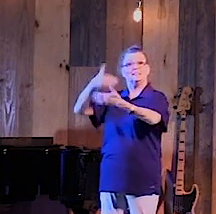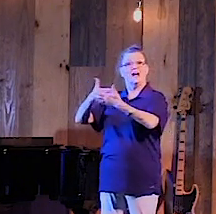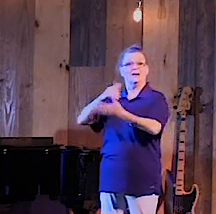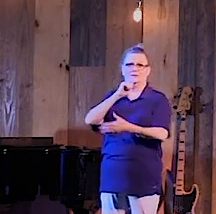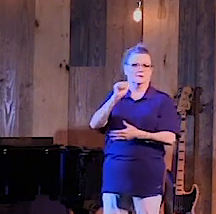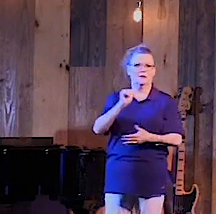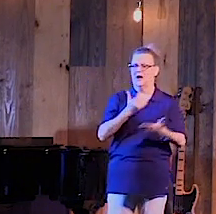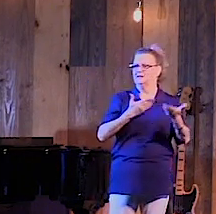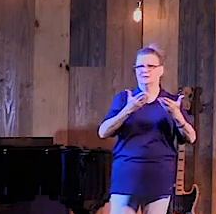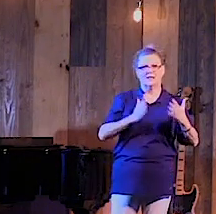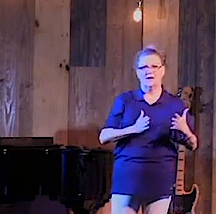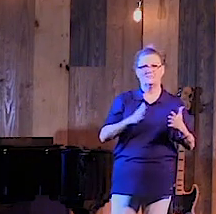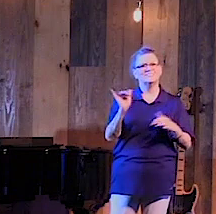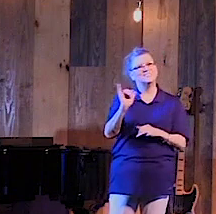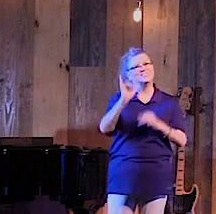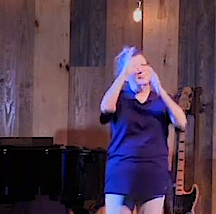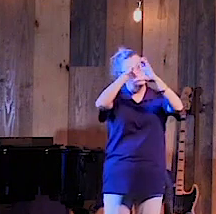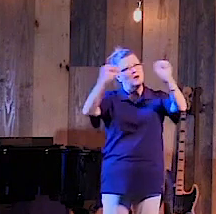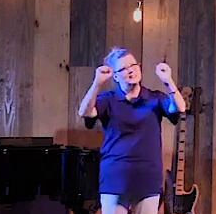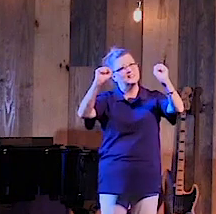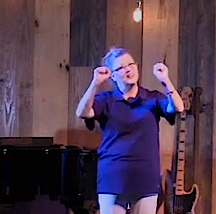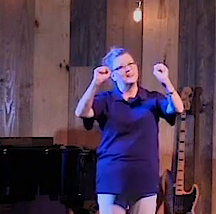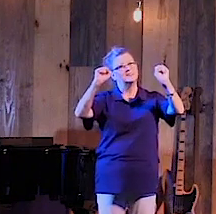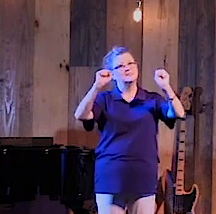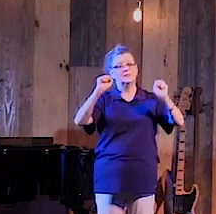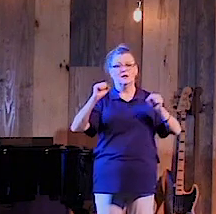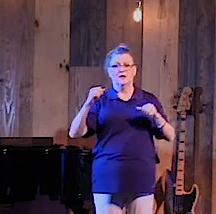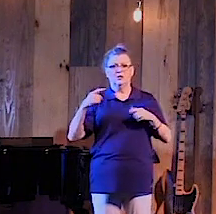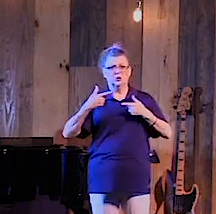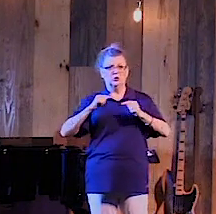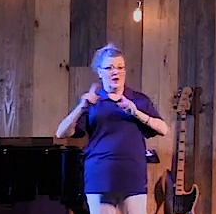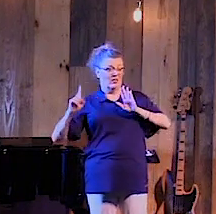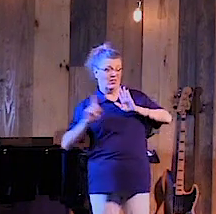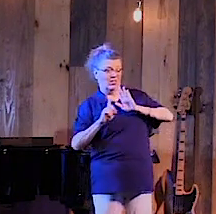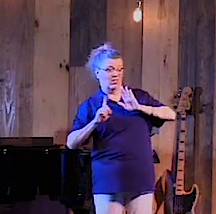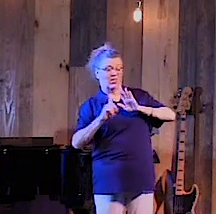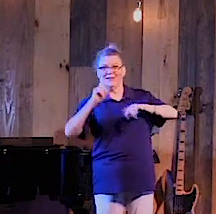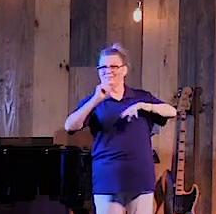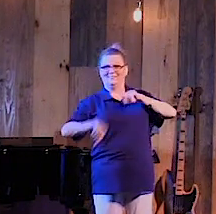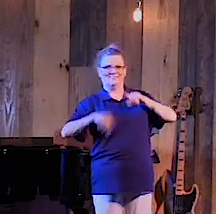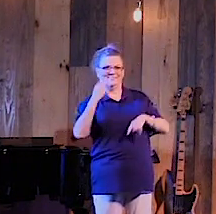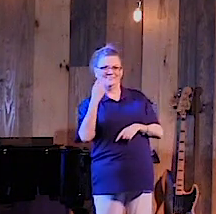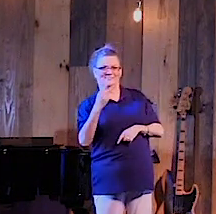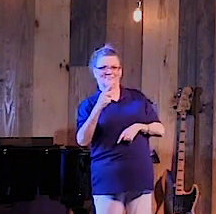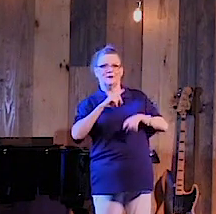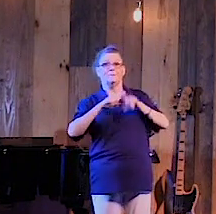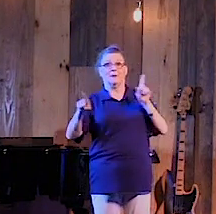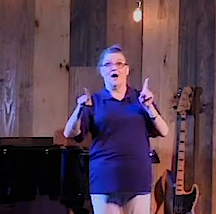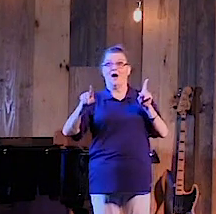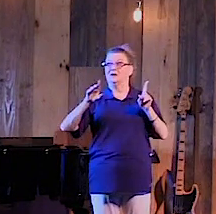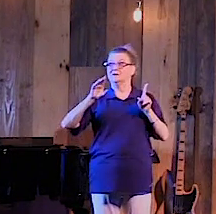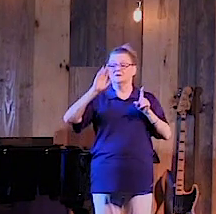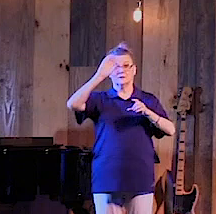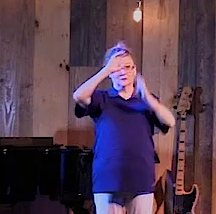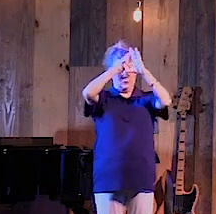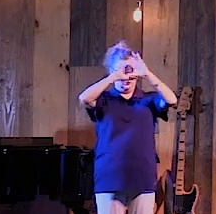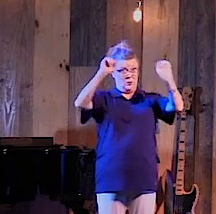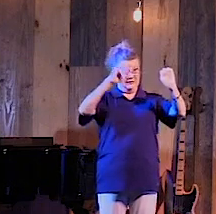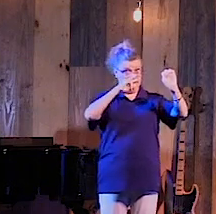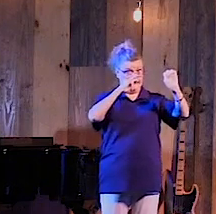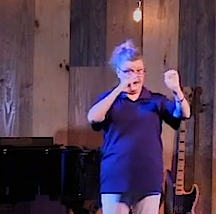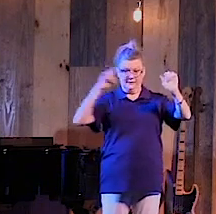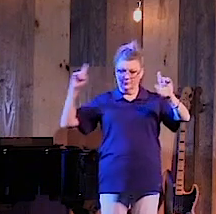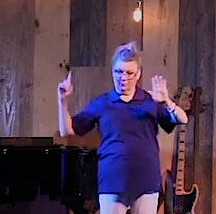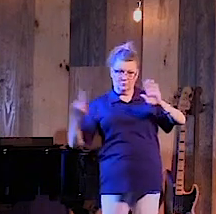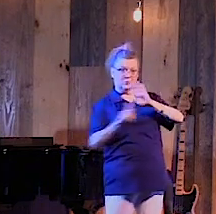like the president. Not just anyone can get into his presence. But on the other hand, his kids have instant access to him anytime.